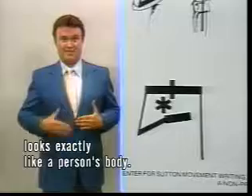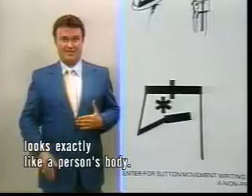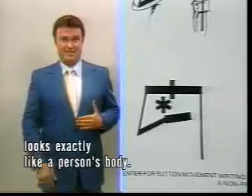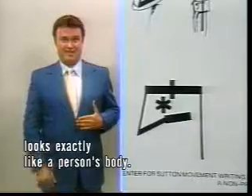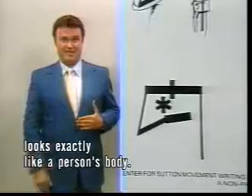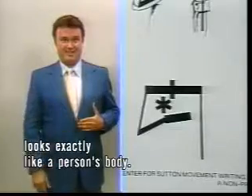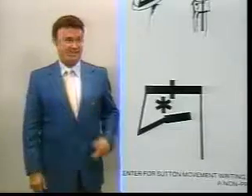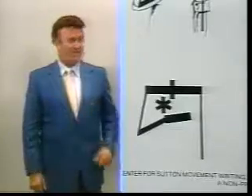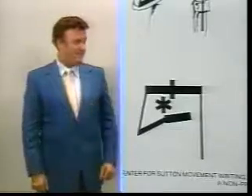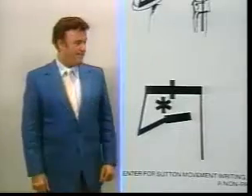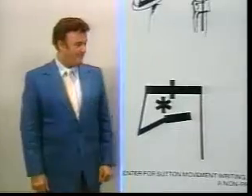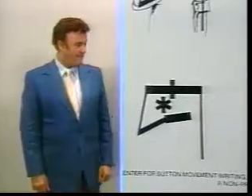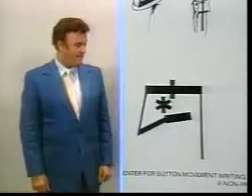body.